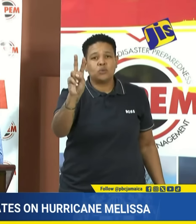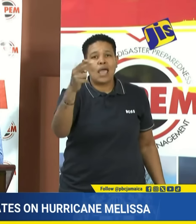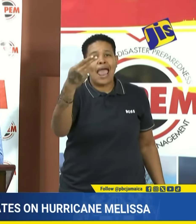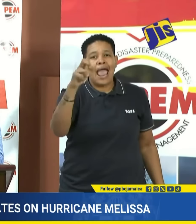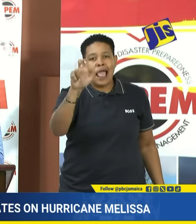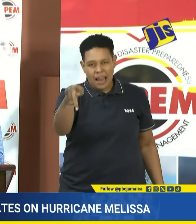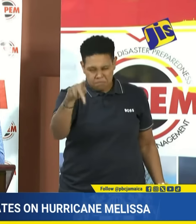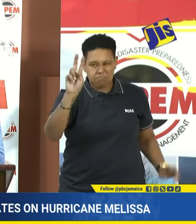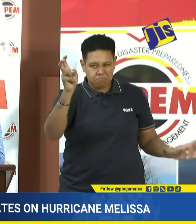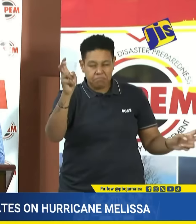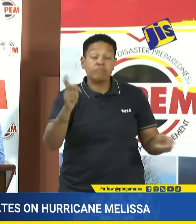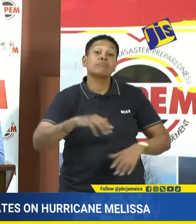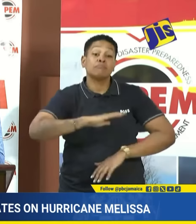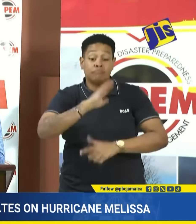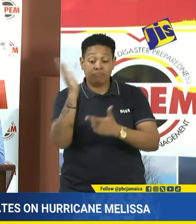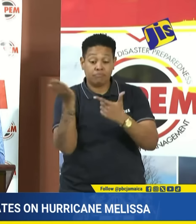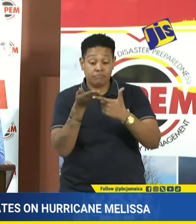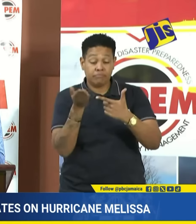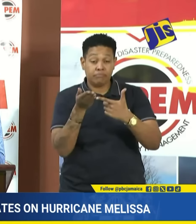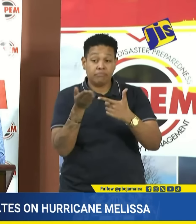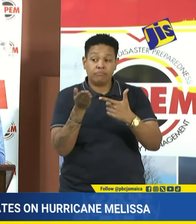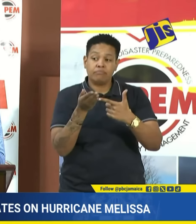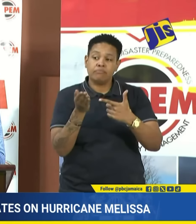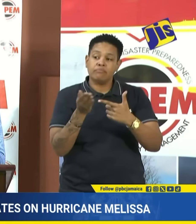876-922-HELP. And also,